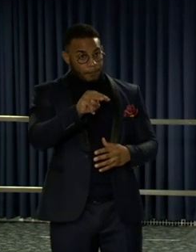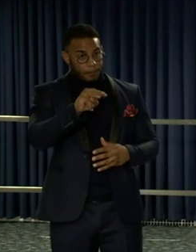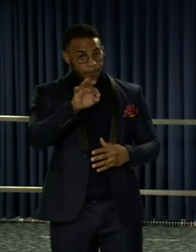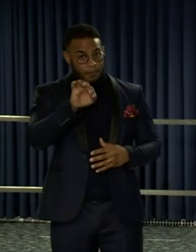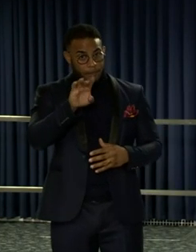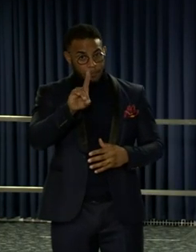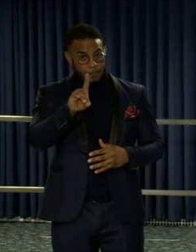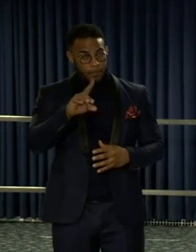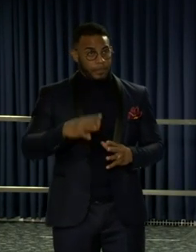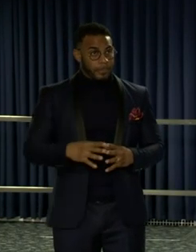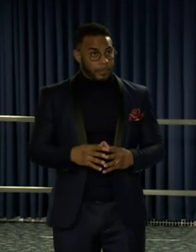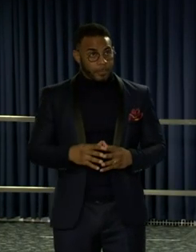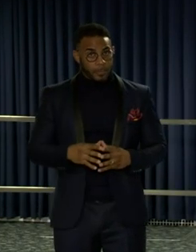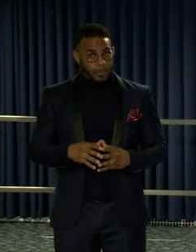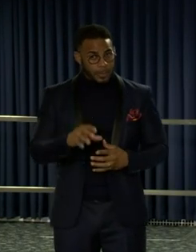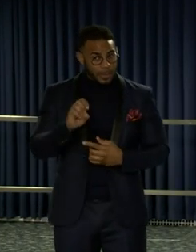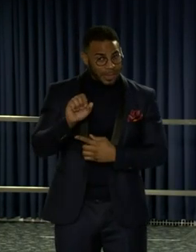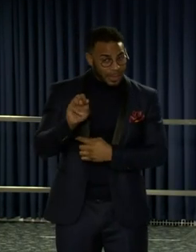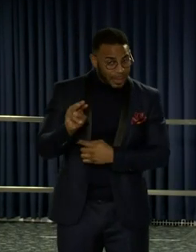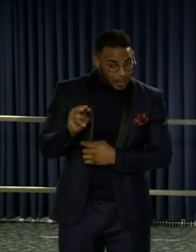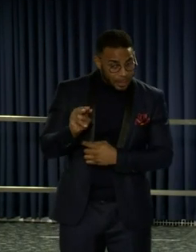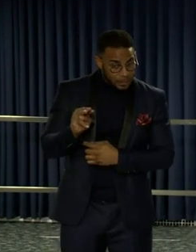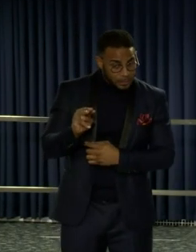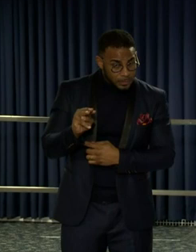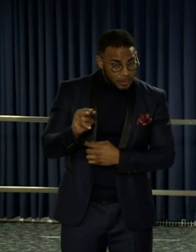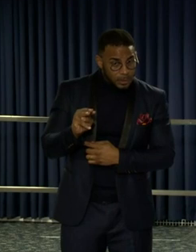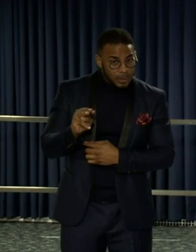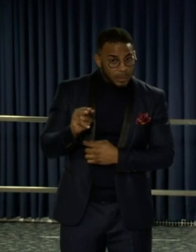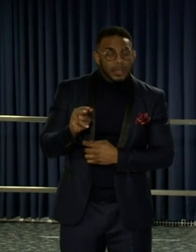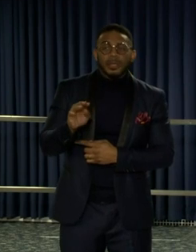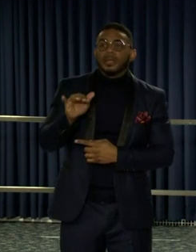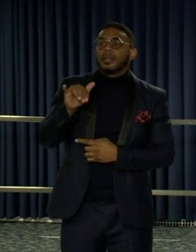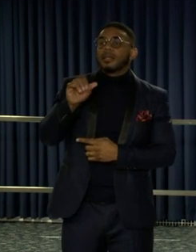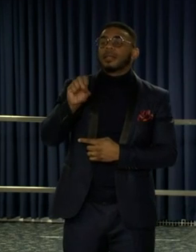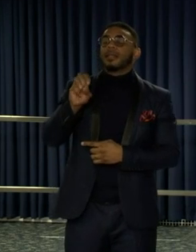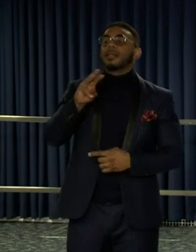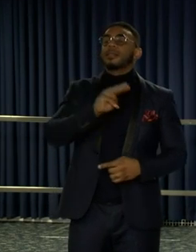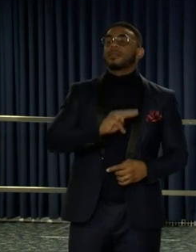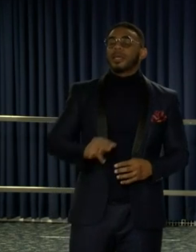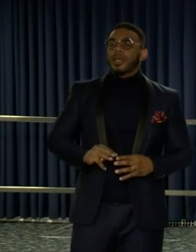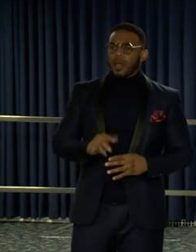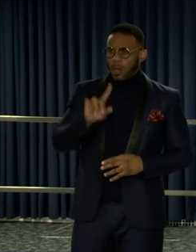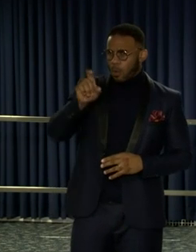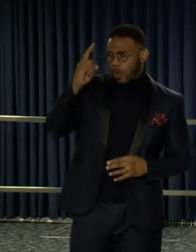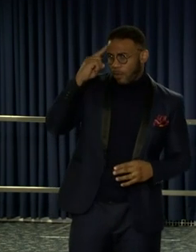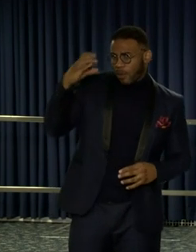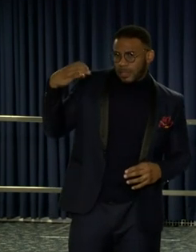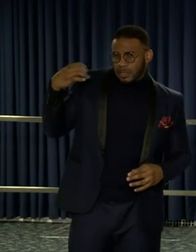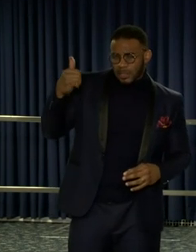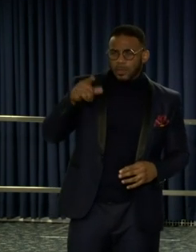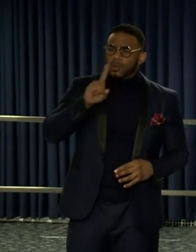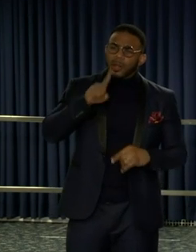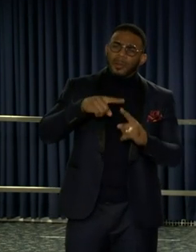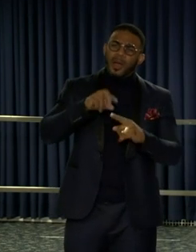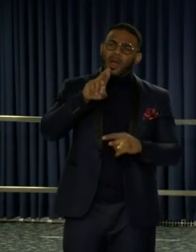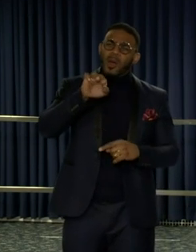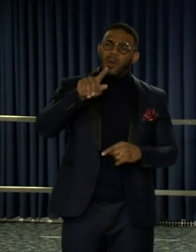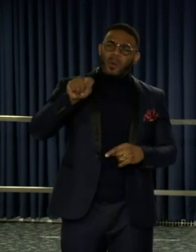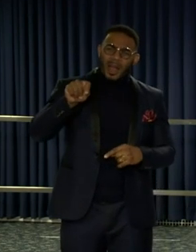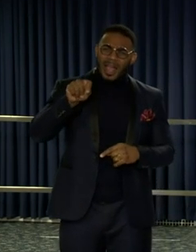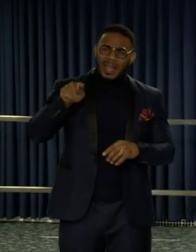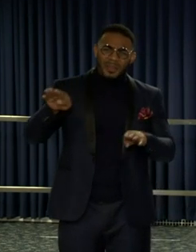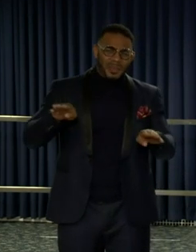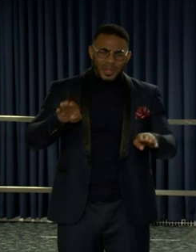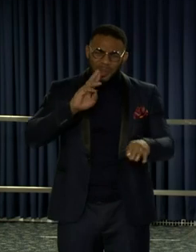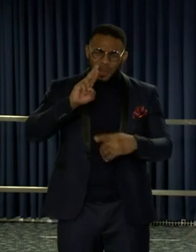Sam Ford? Sam. Yes, Mayor. Question for the chief. You talked about riotous